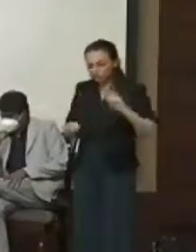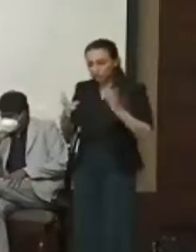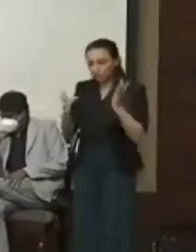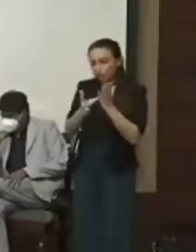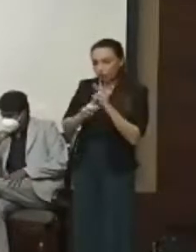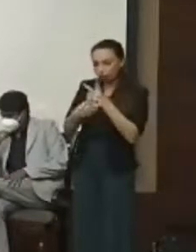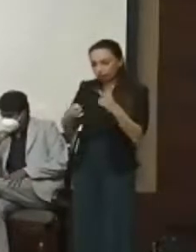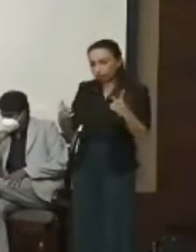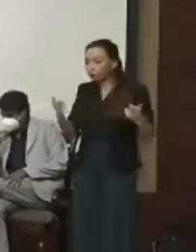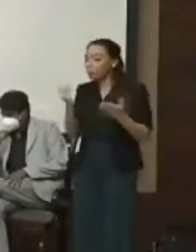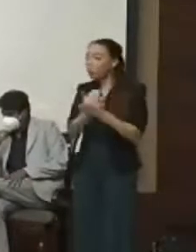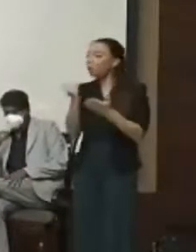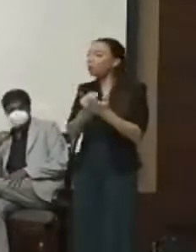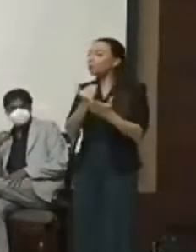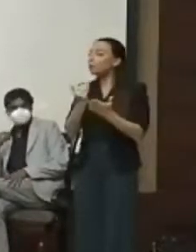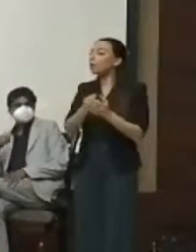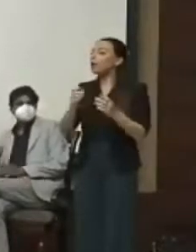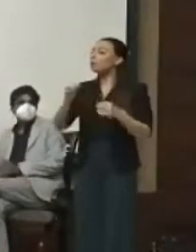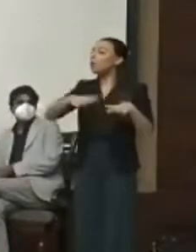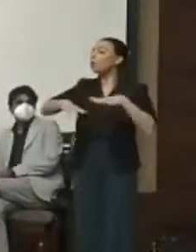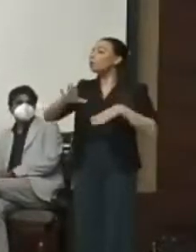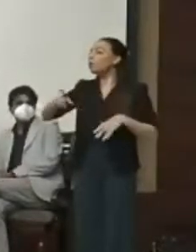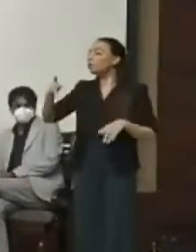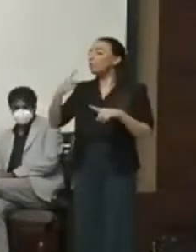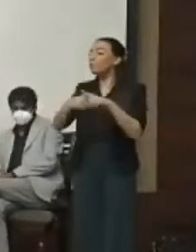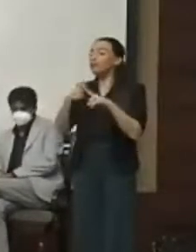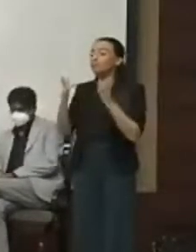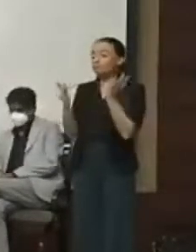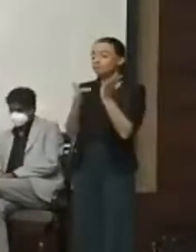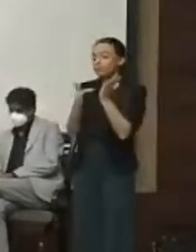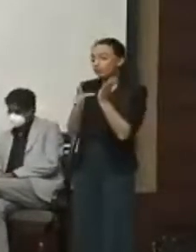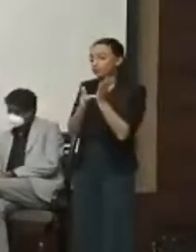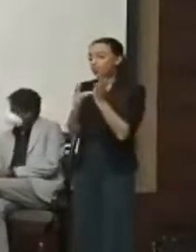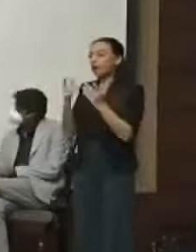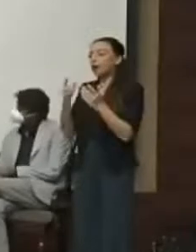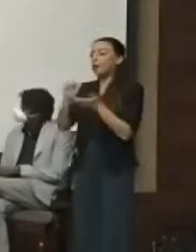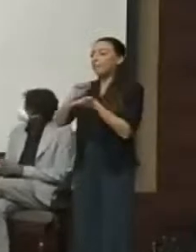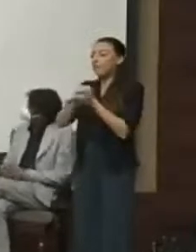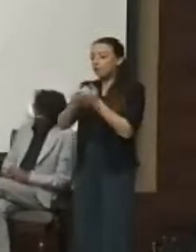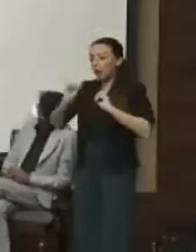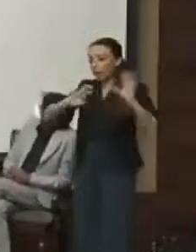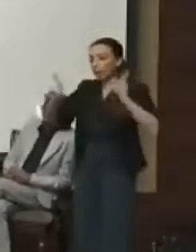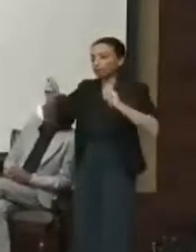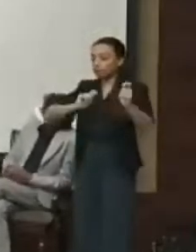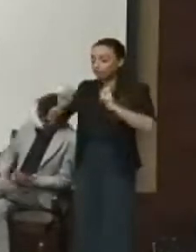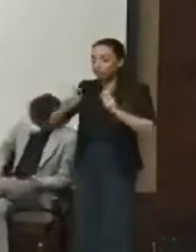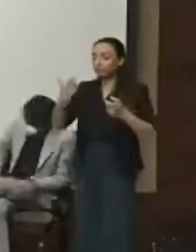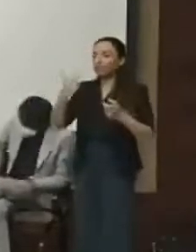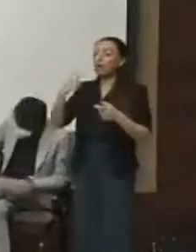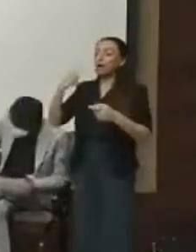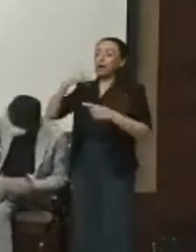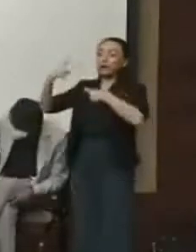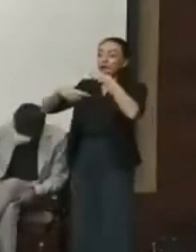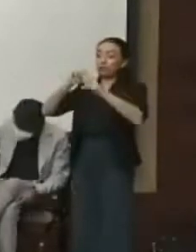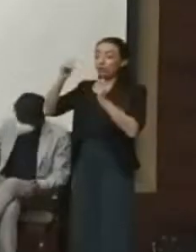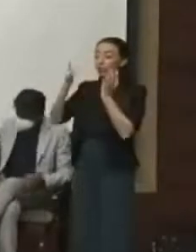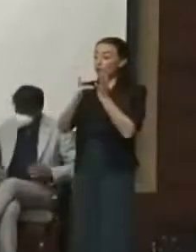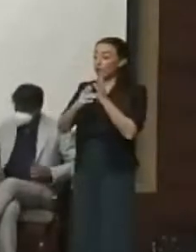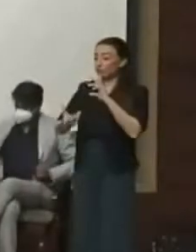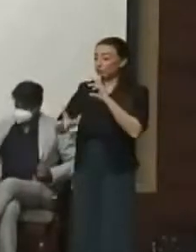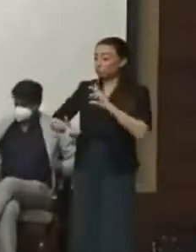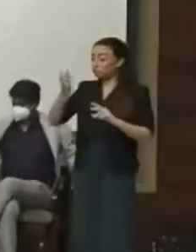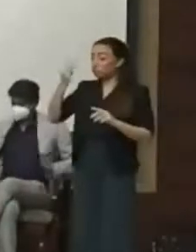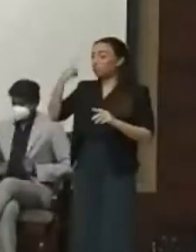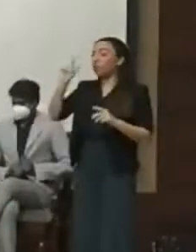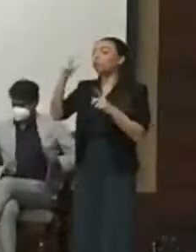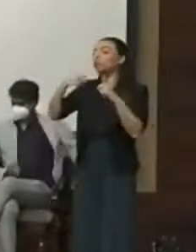programs and is responsible for telecommunications, media, and high-tech industry technology business in